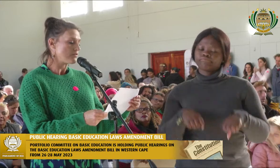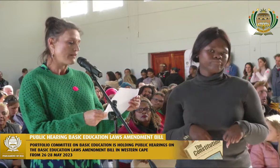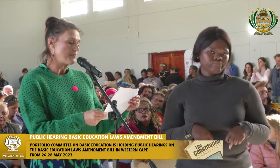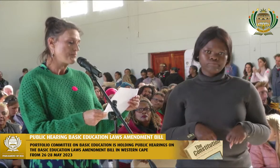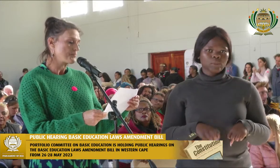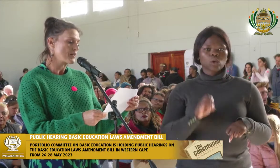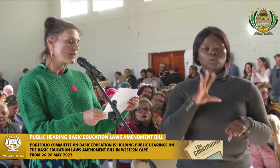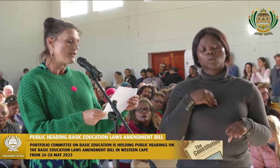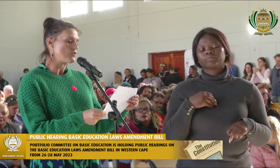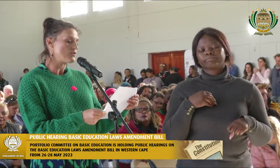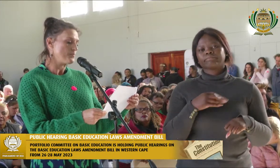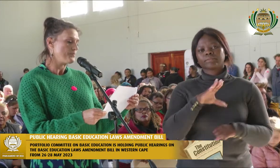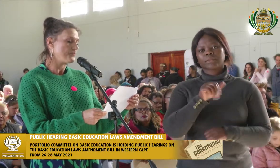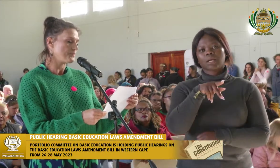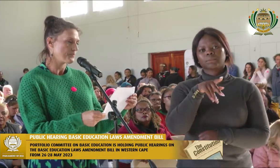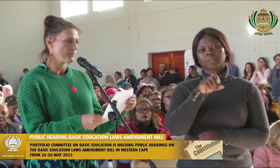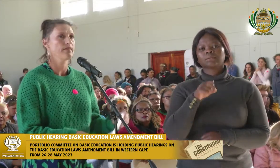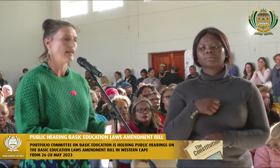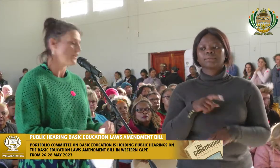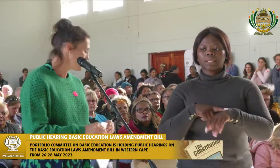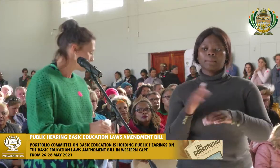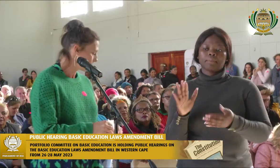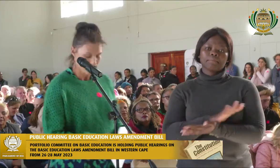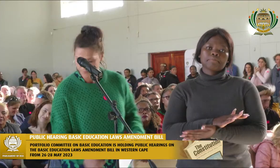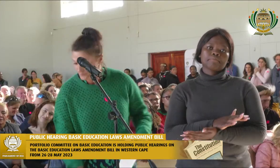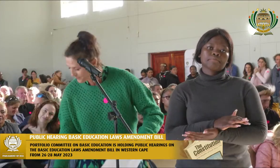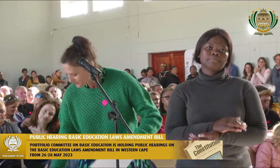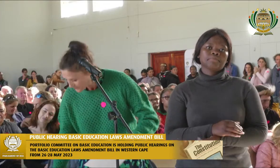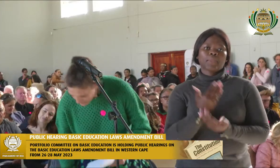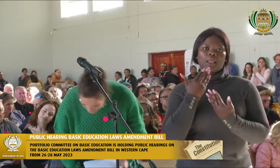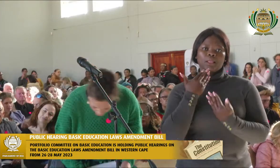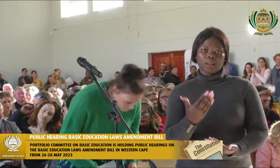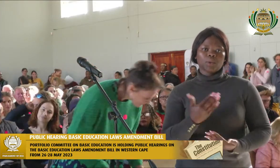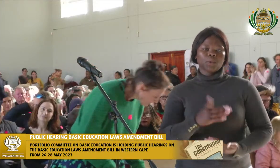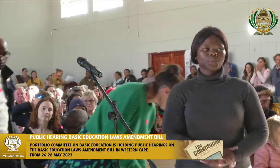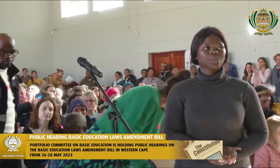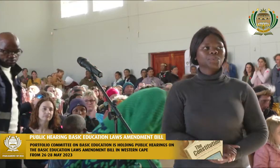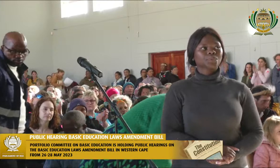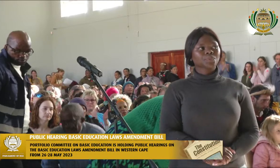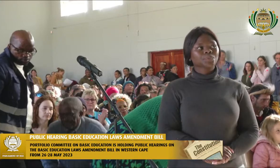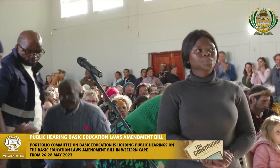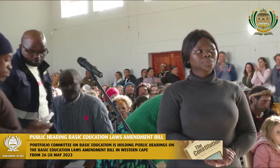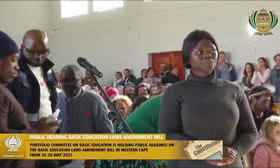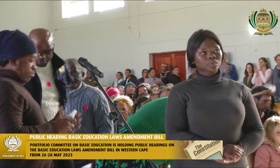faults my children. Your time because is up, ma'am. Thank you.